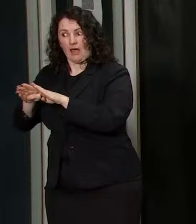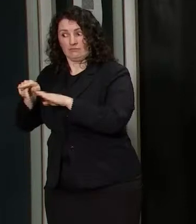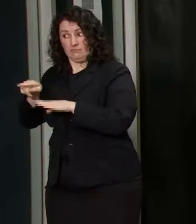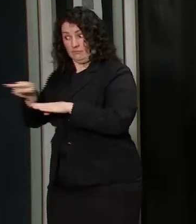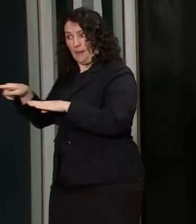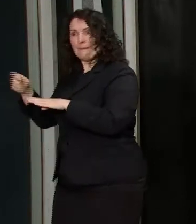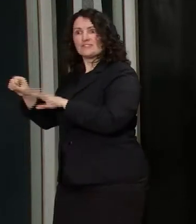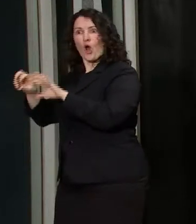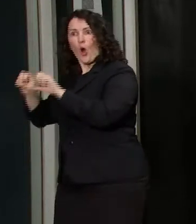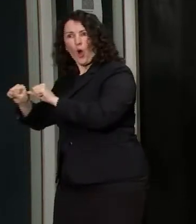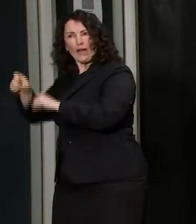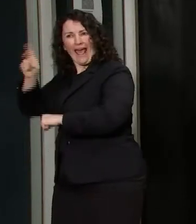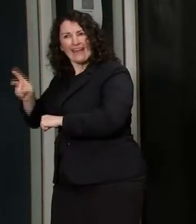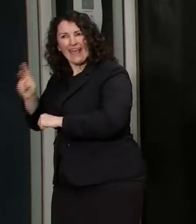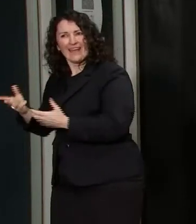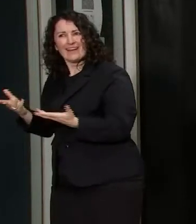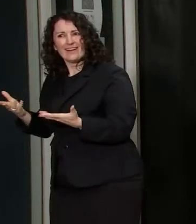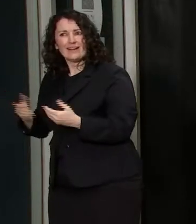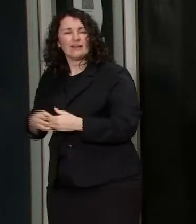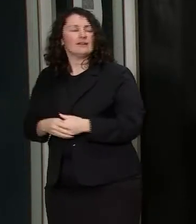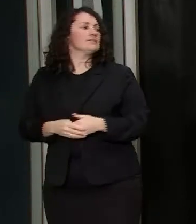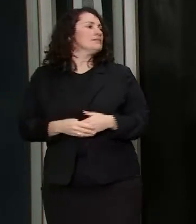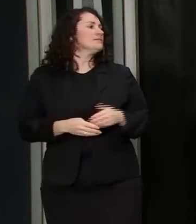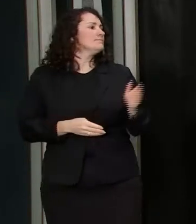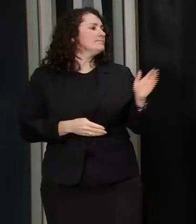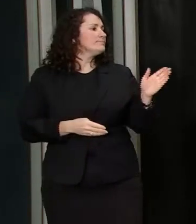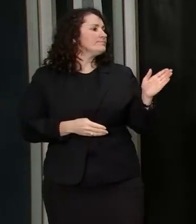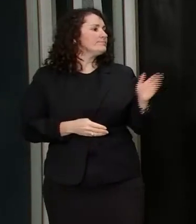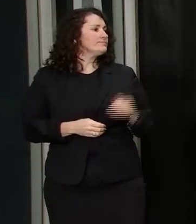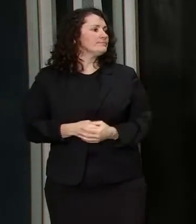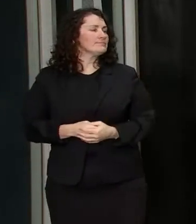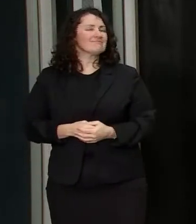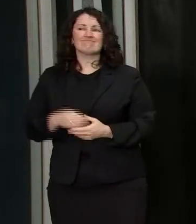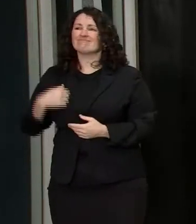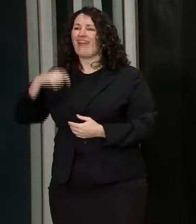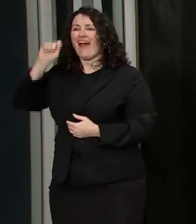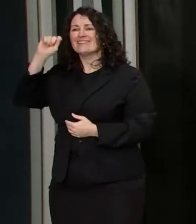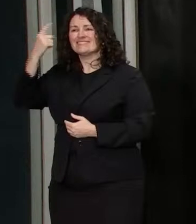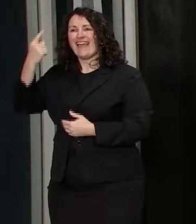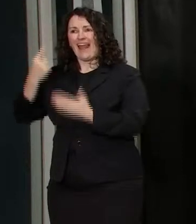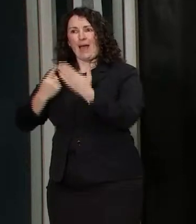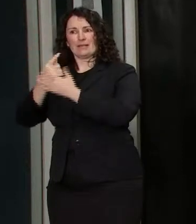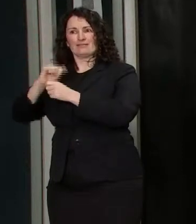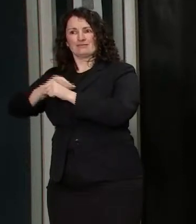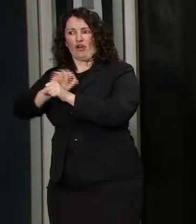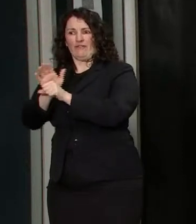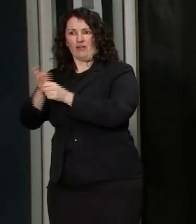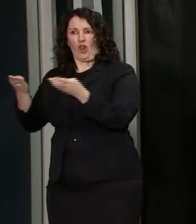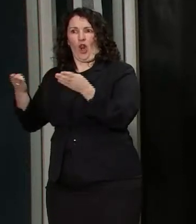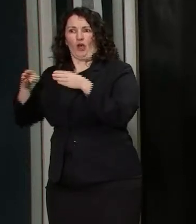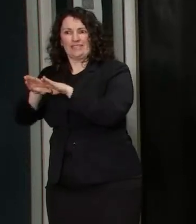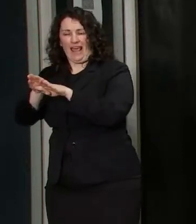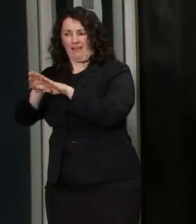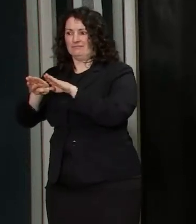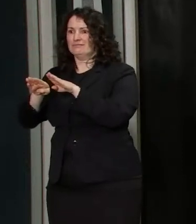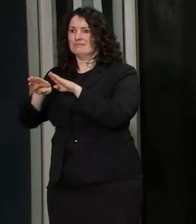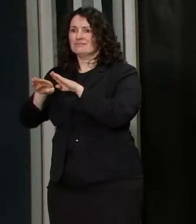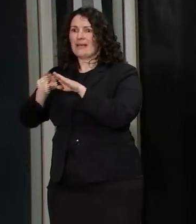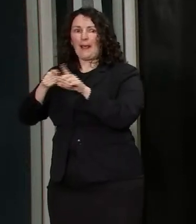resort and impacting whether it's students going to school, whether it's people getting their elective